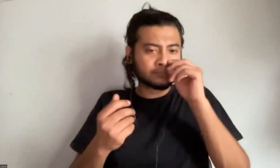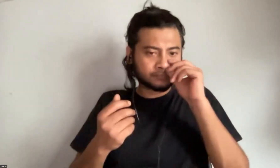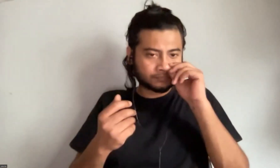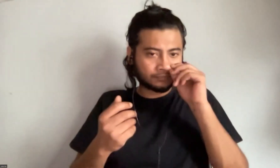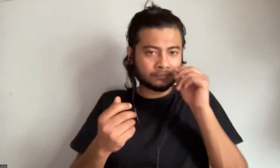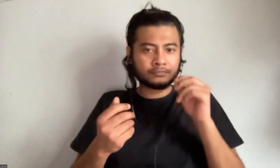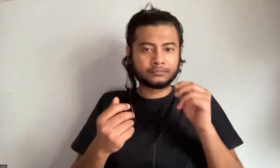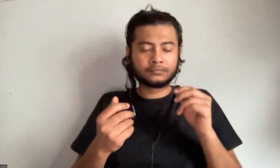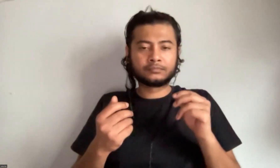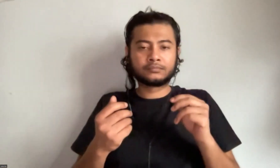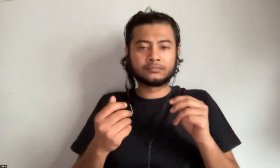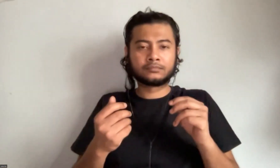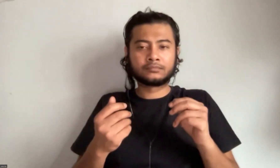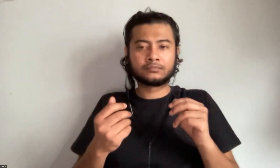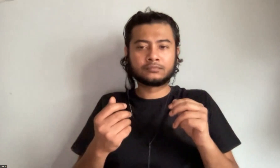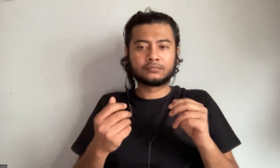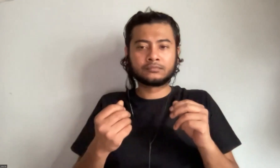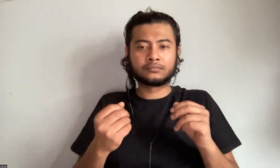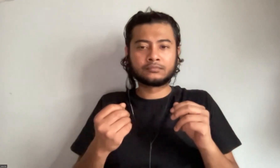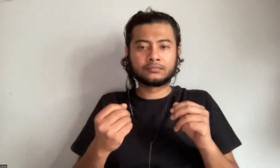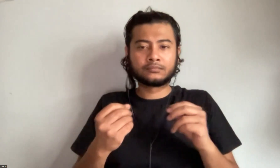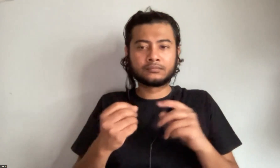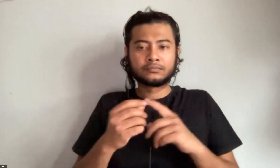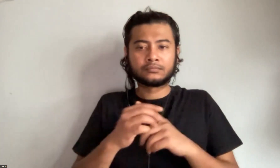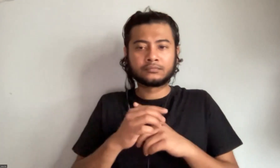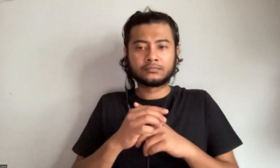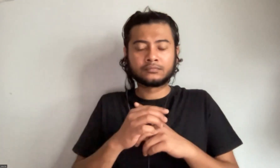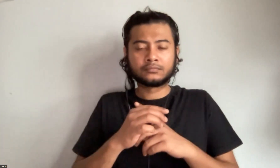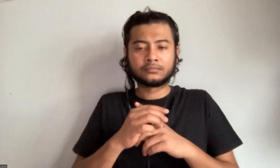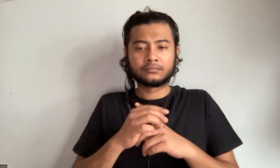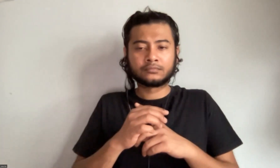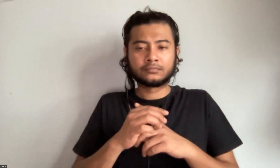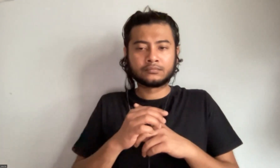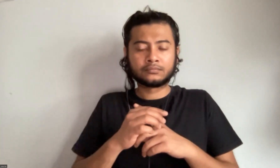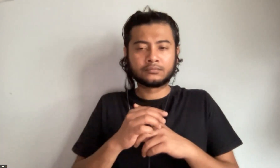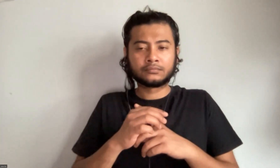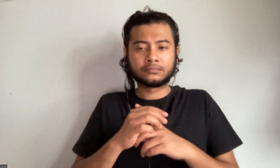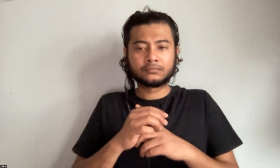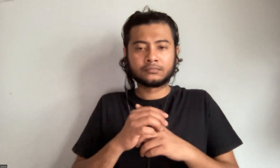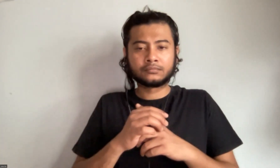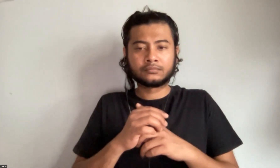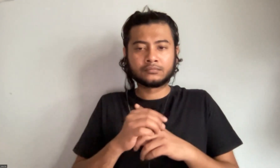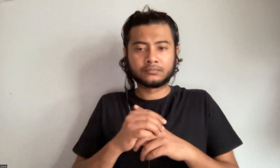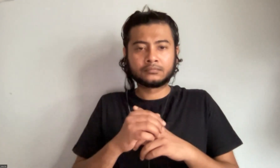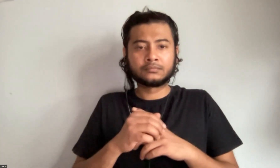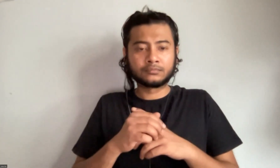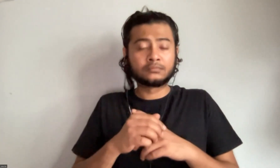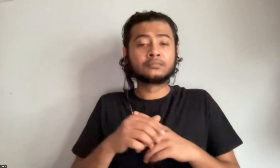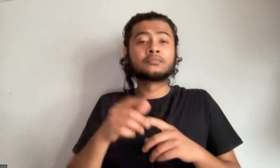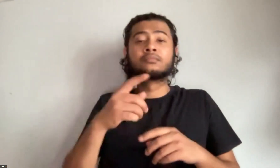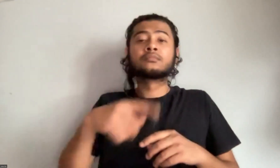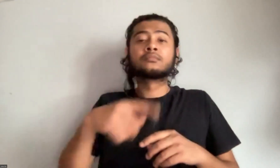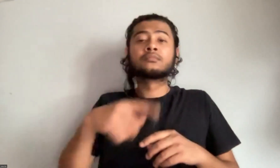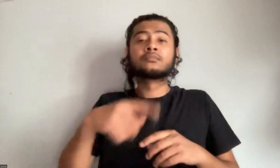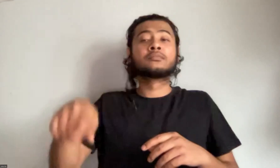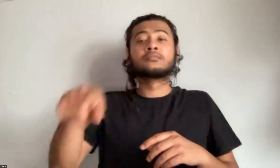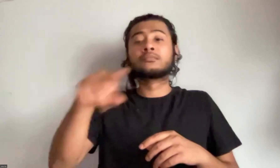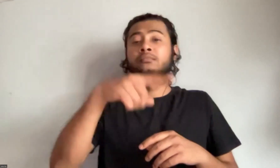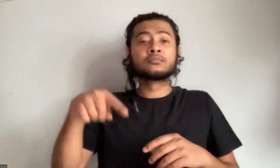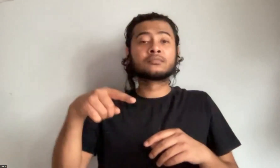bewildered is what the right word, I know, sorry Prabhu, if you can translate. Bewildered is confused or frustrated. What should we do that